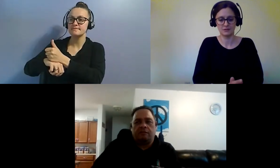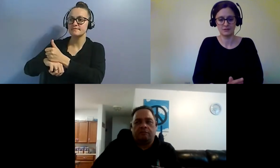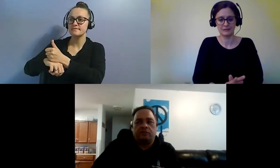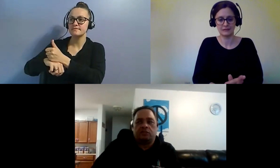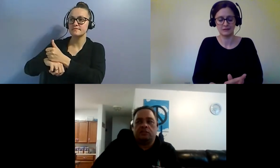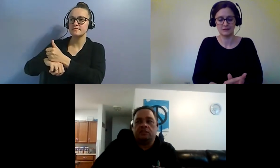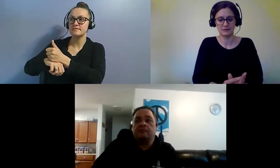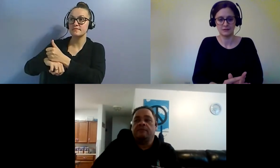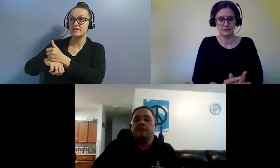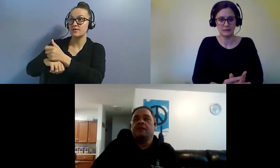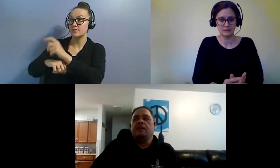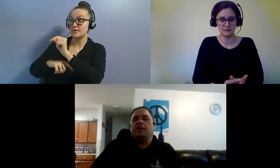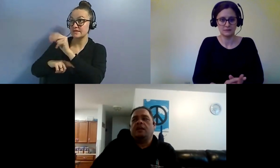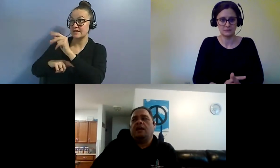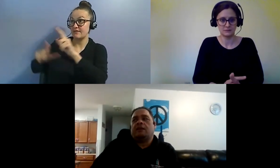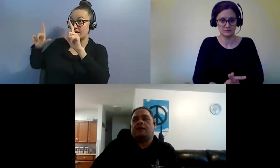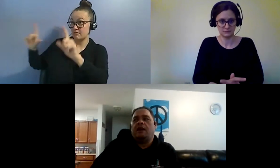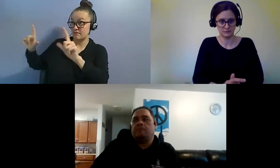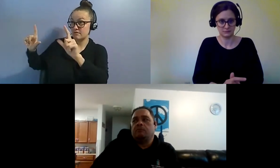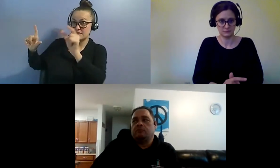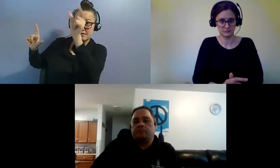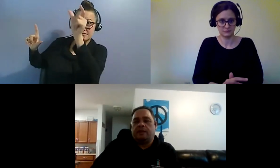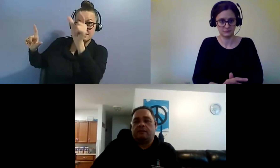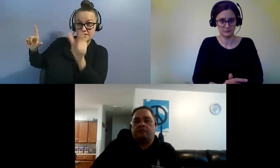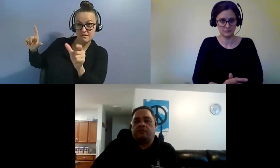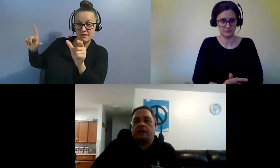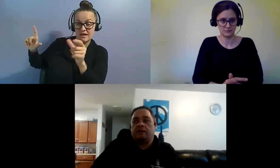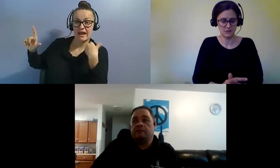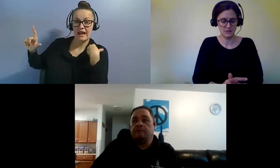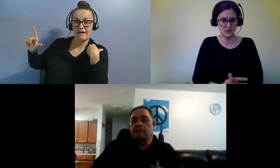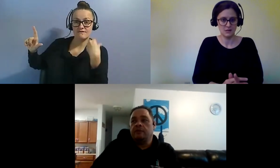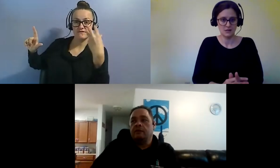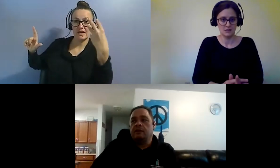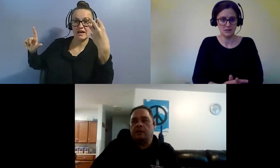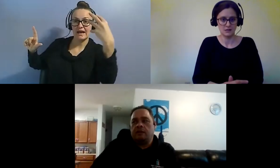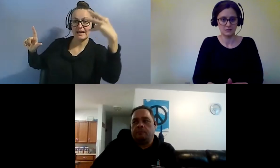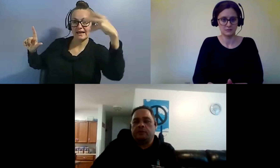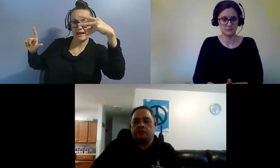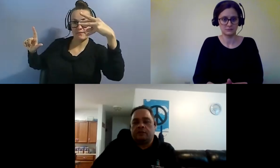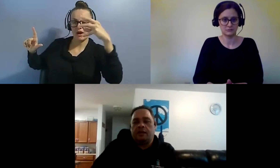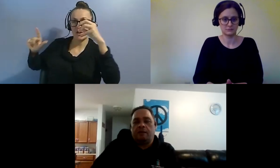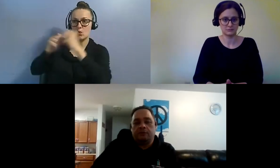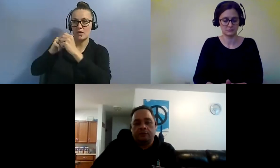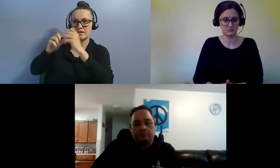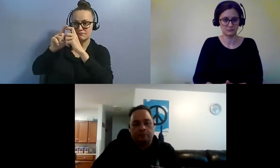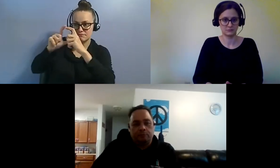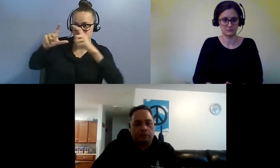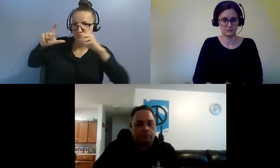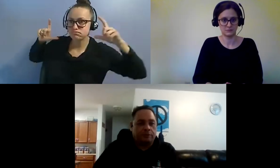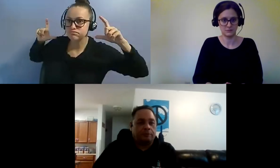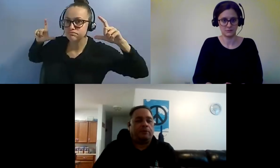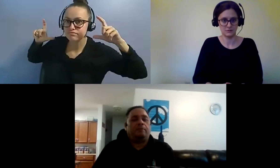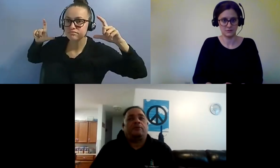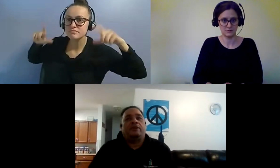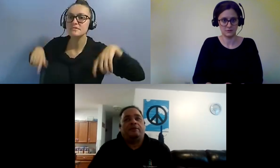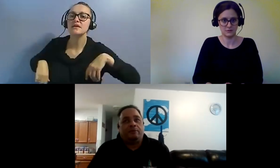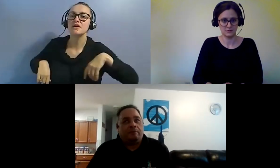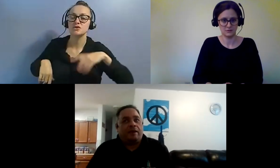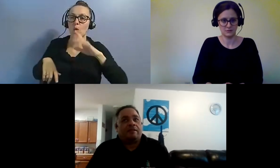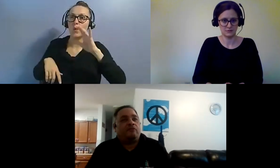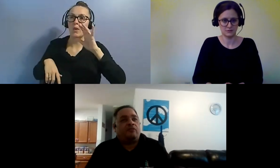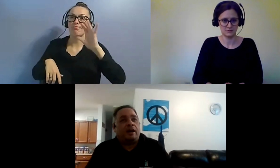the television, it had a camera with a magnifier. And up under the camera, you would put a piece of paper